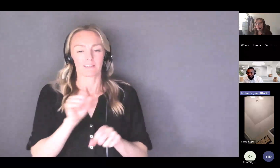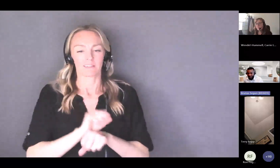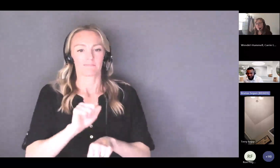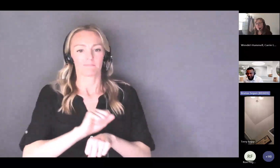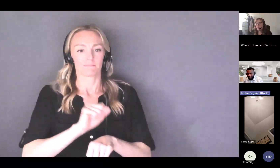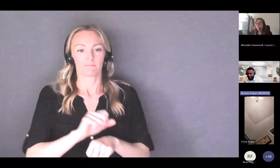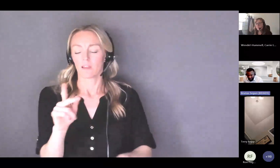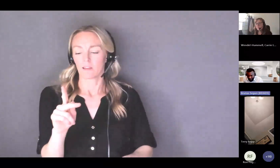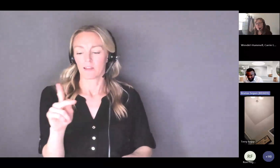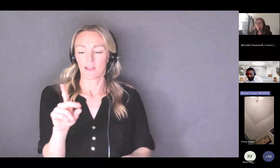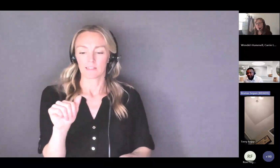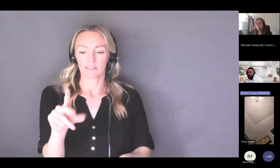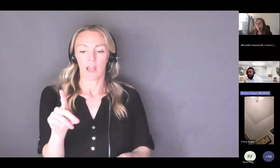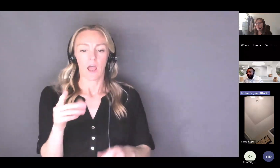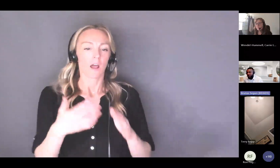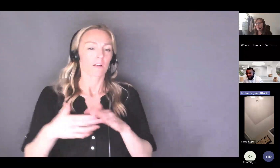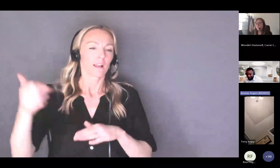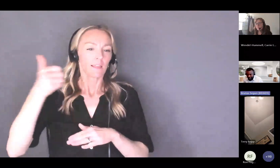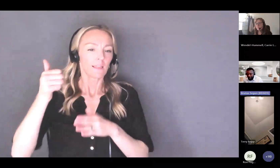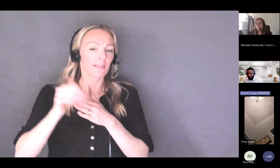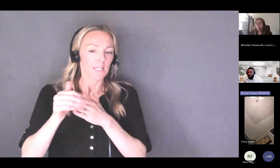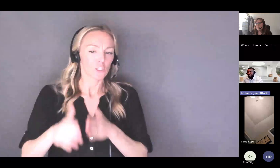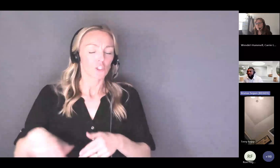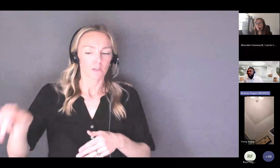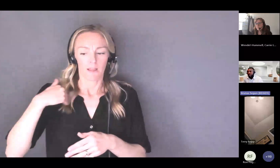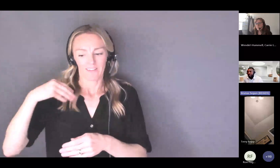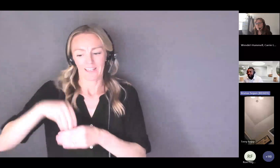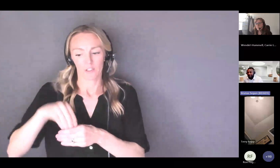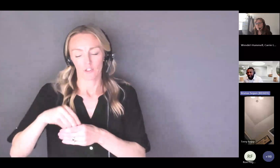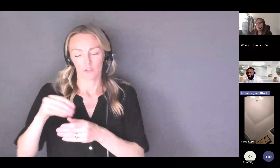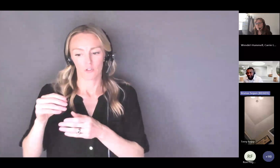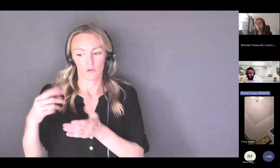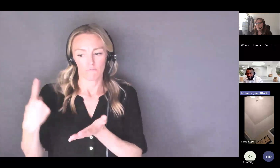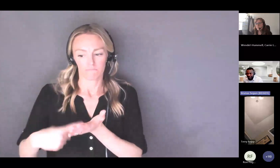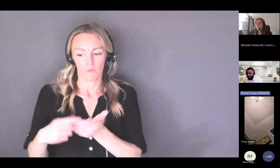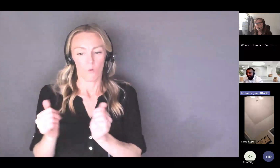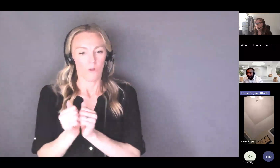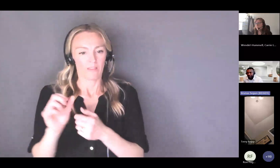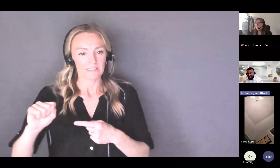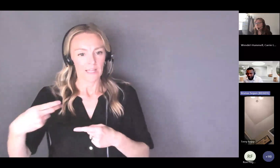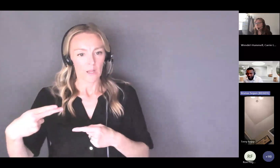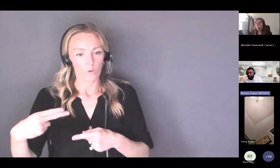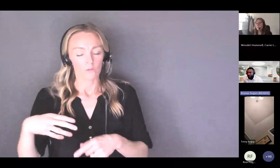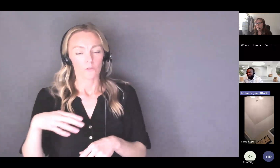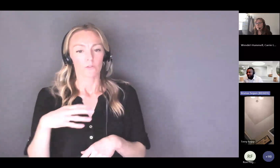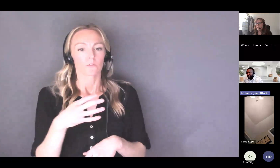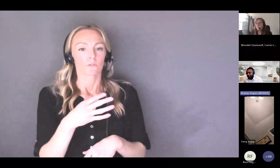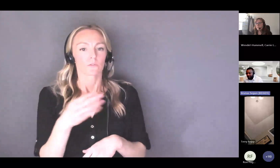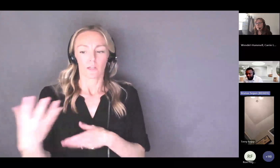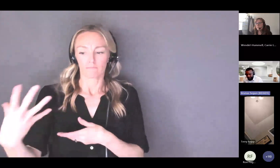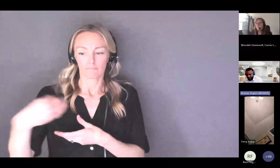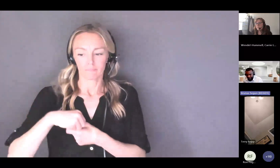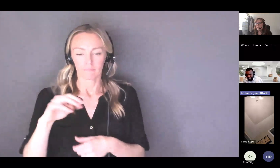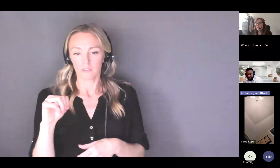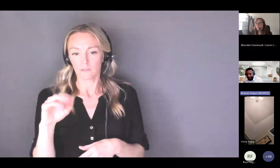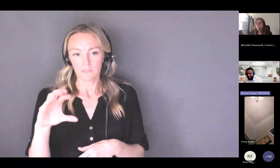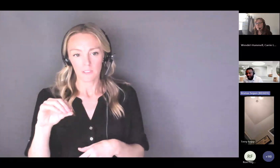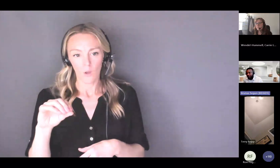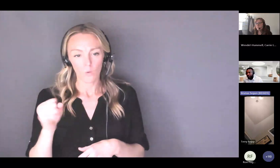having conversations, internal conversations with stakeholders, and engaging, you know, the MCOs,